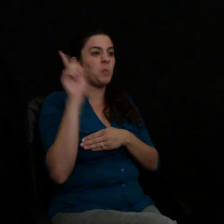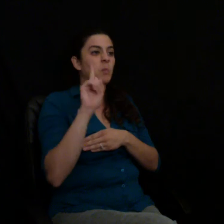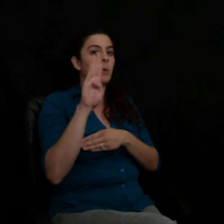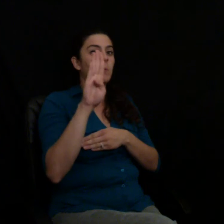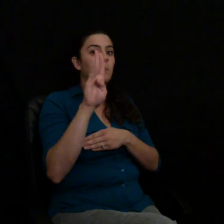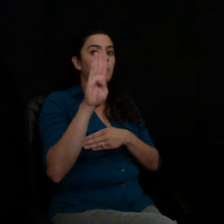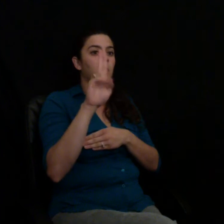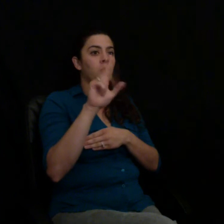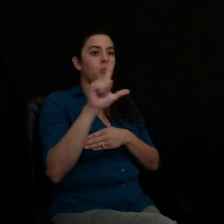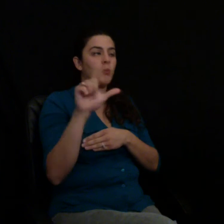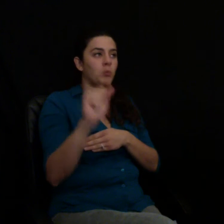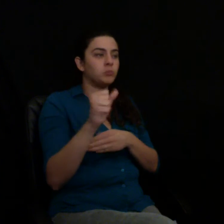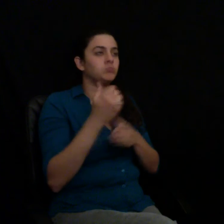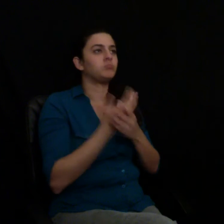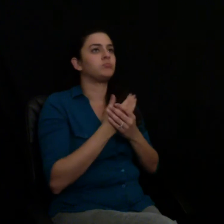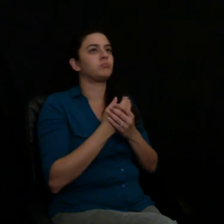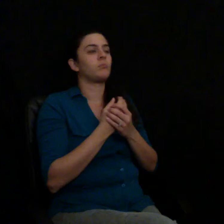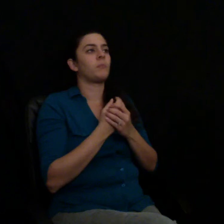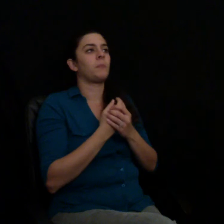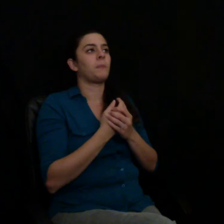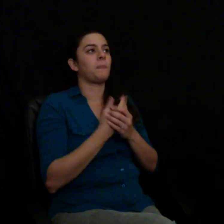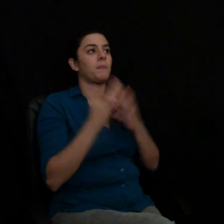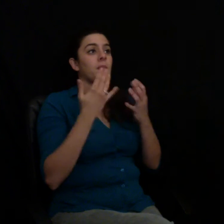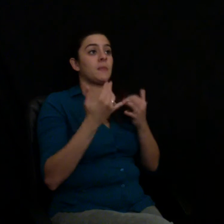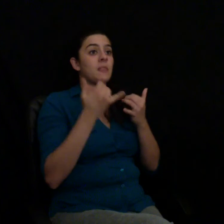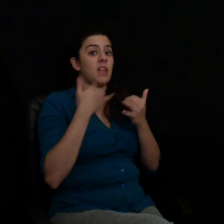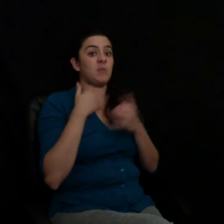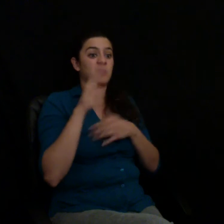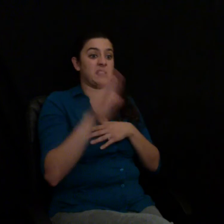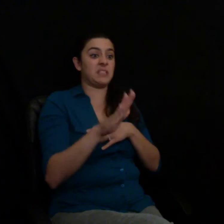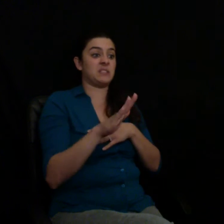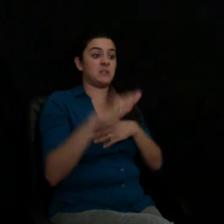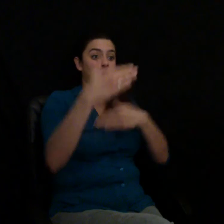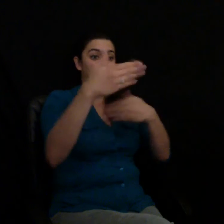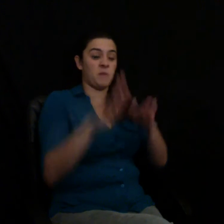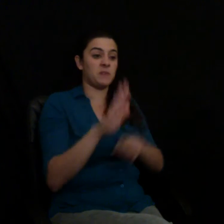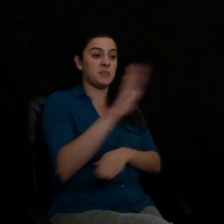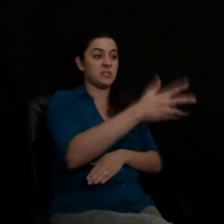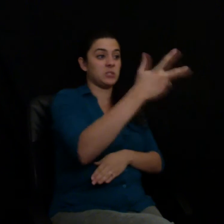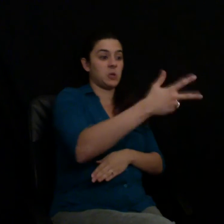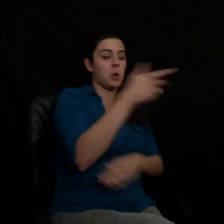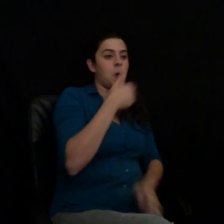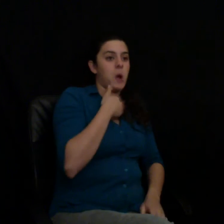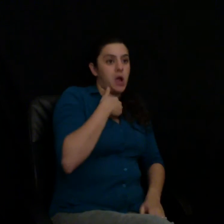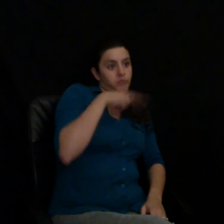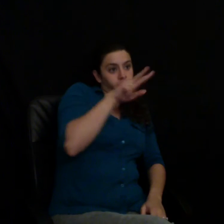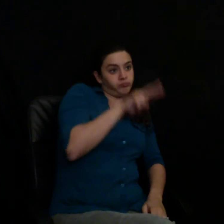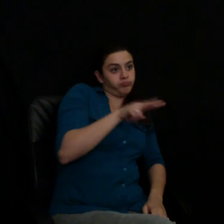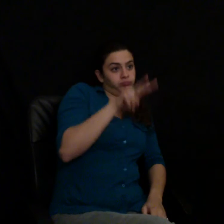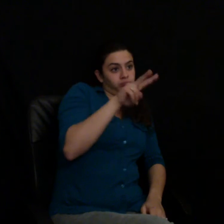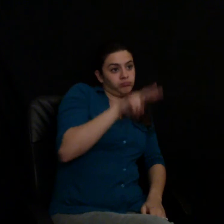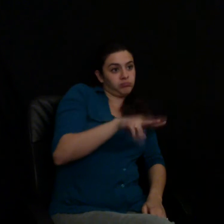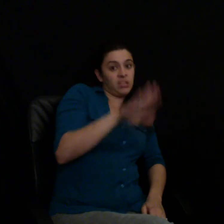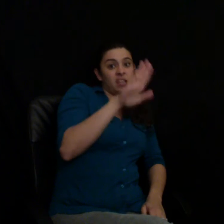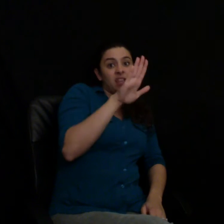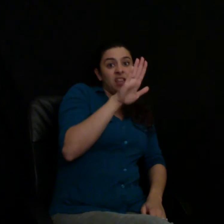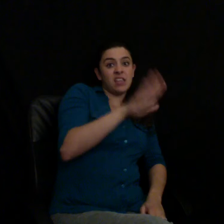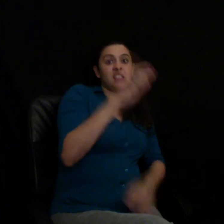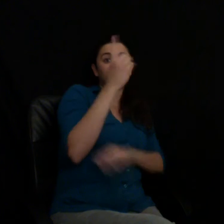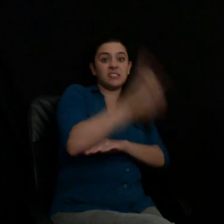train yard, and I'm going to sit there, and I'm going to spy on that vehicle, I'm going to spy on that office. I'm going to know what his routine is. I'm going to know what his patrol area is. I'm going to